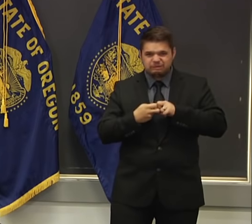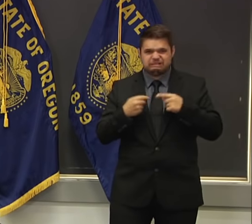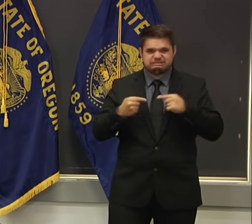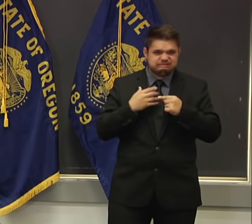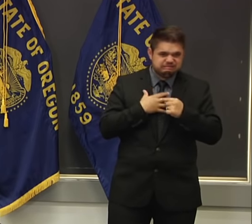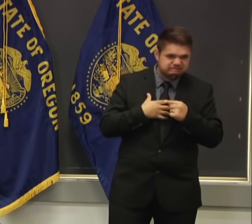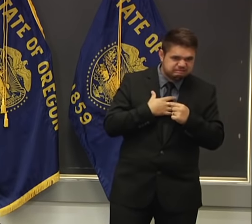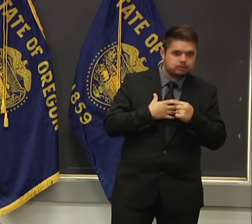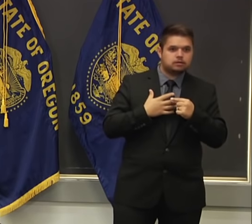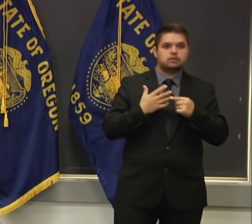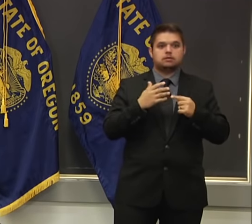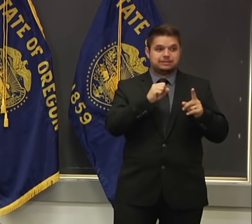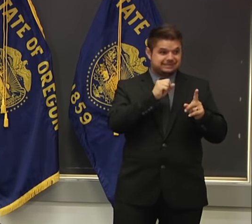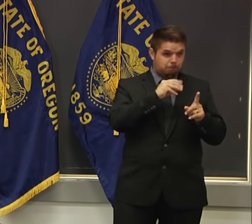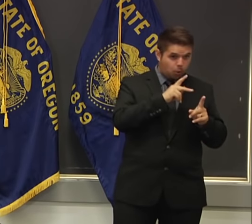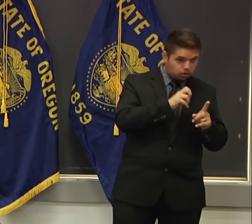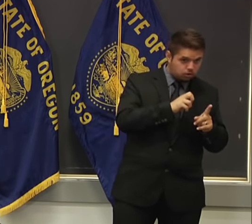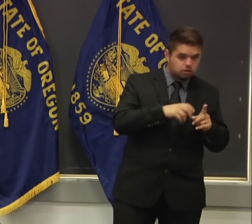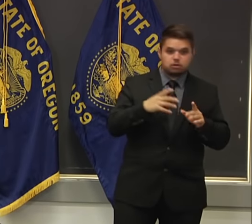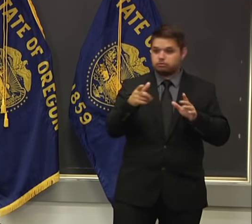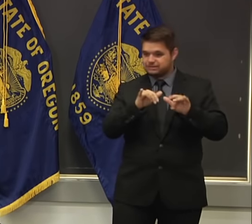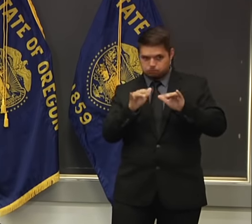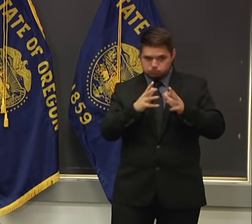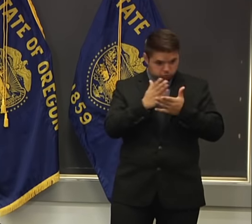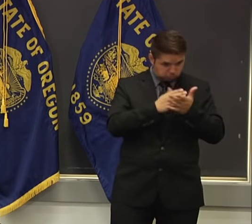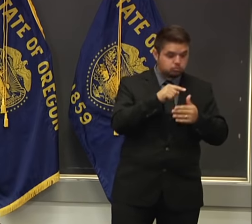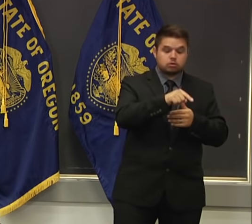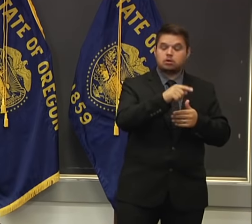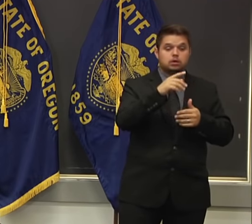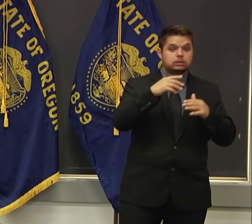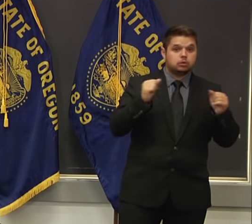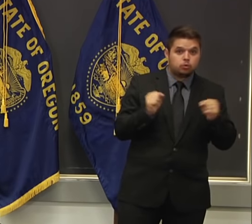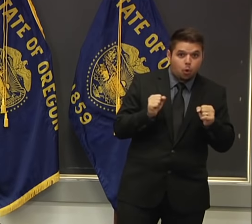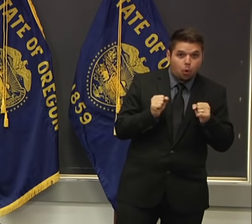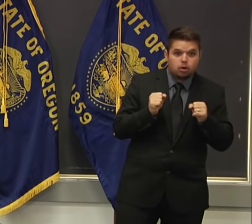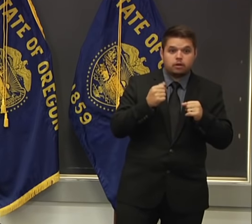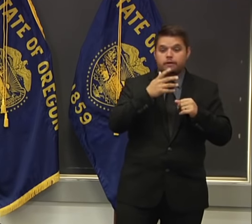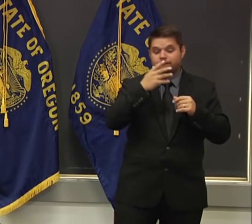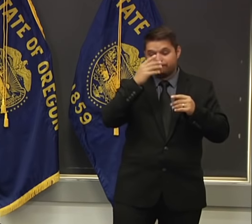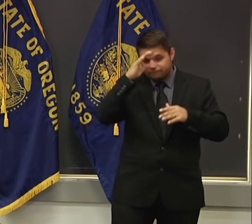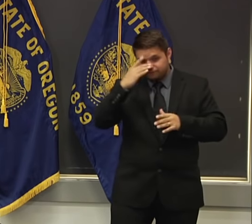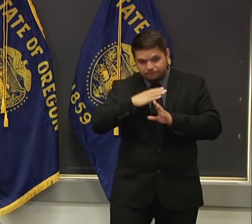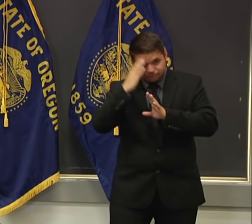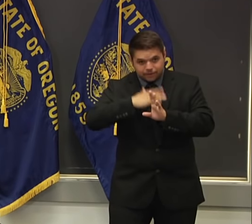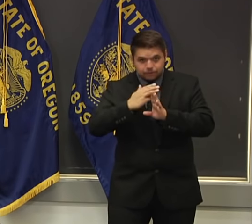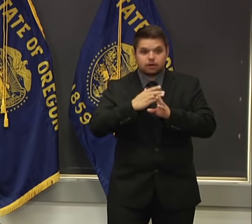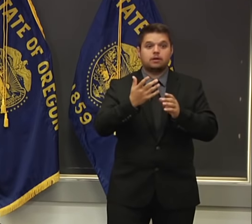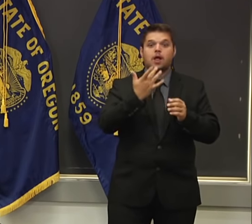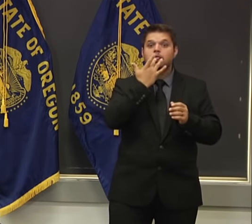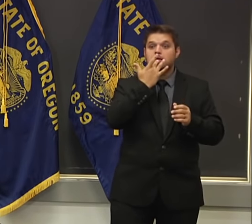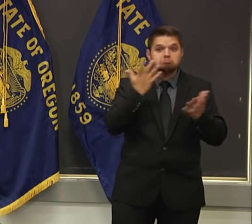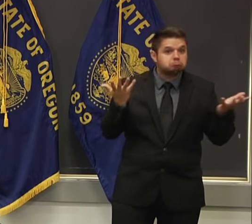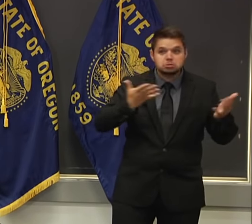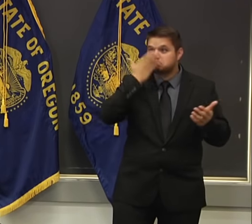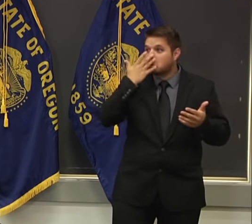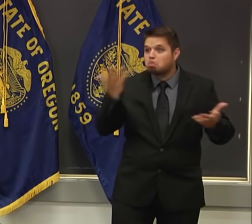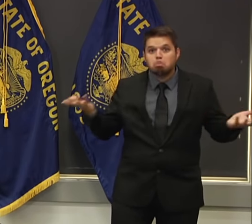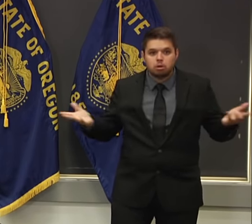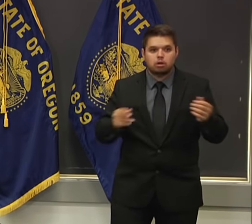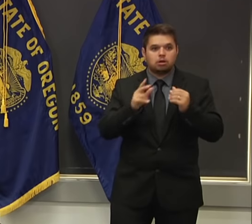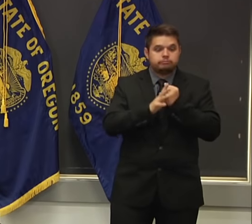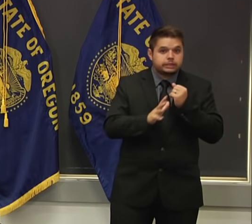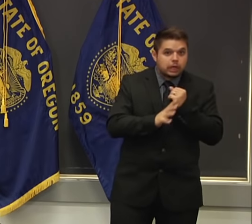fever, chills, muscle or body aches, vomiting, loss of taste or smell, and diarrhea.